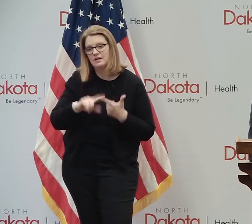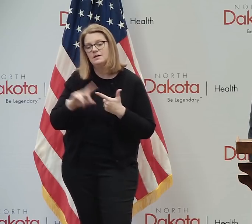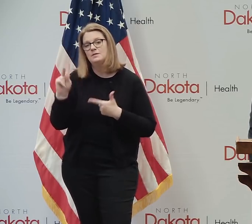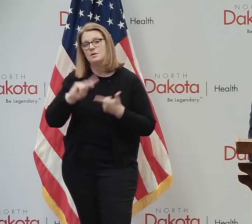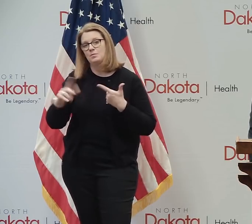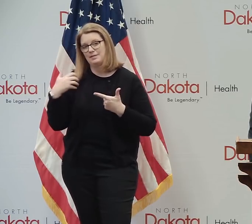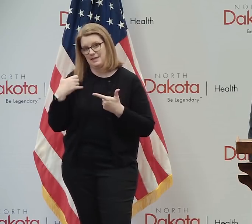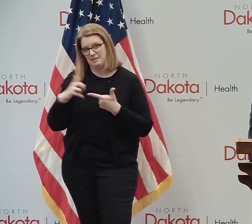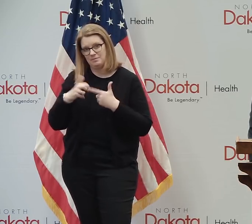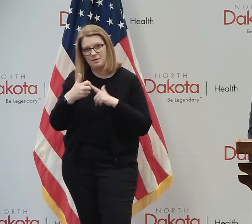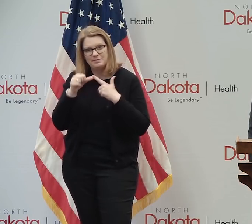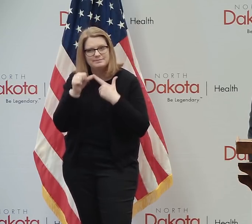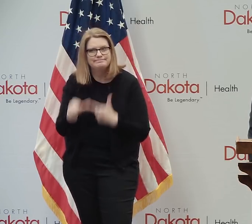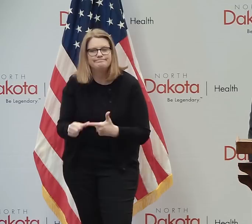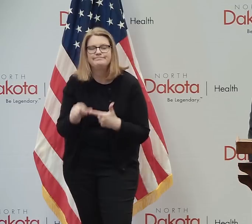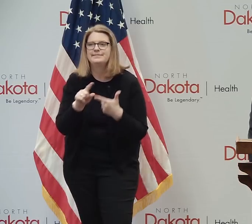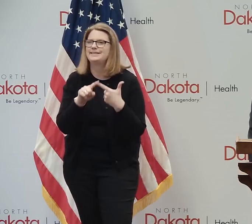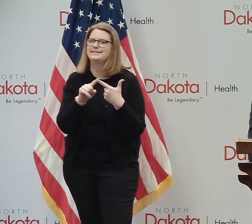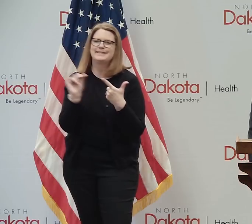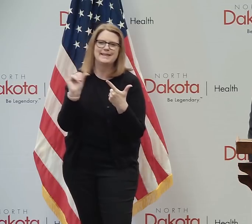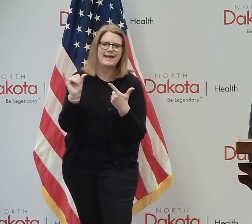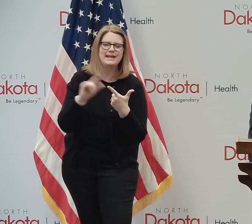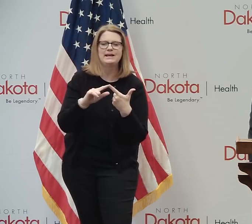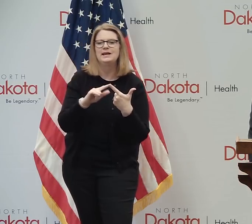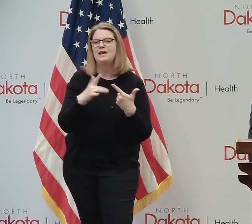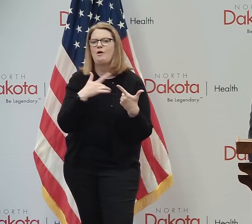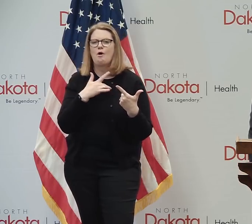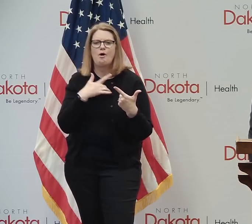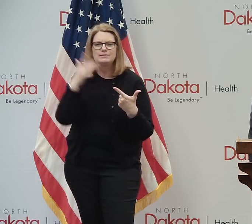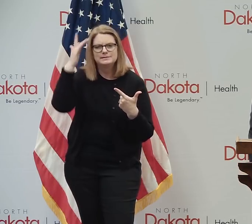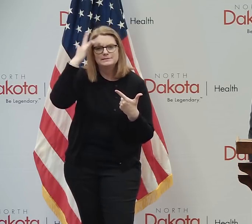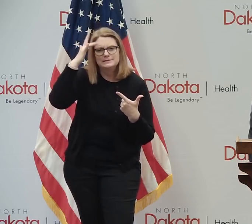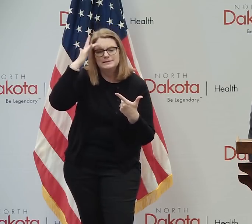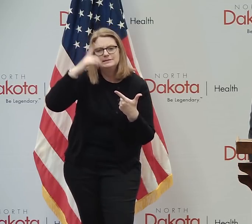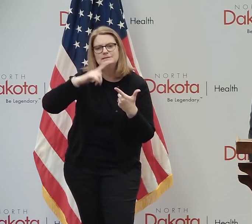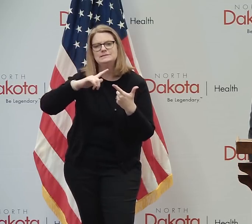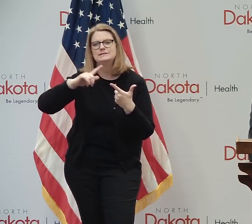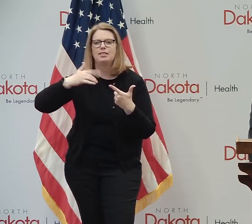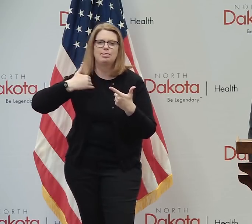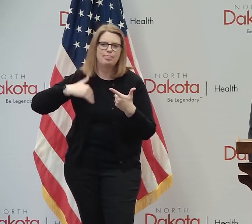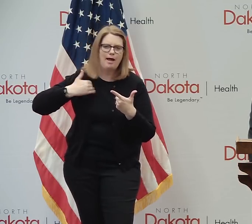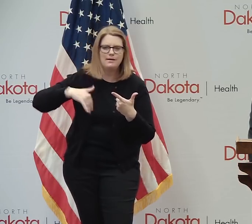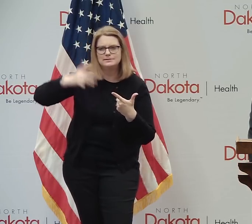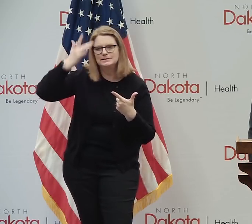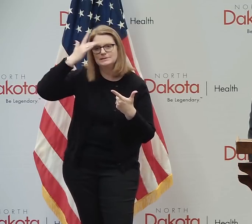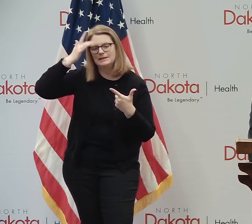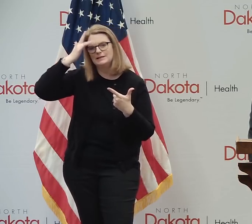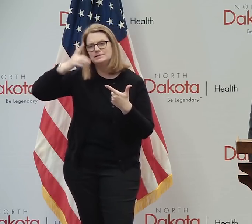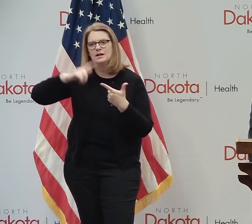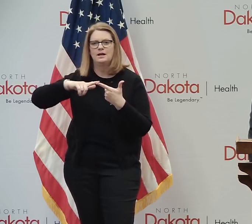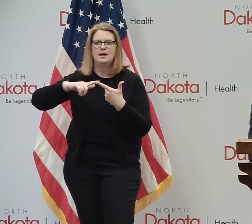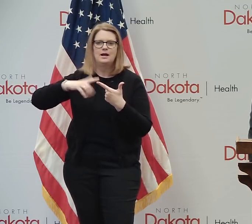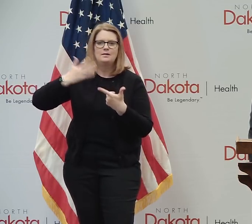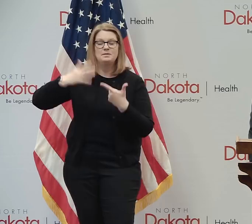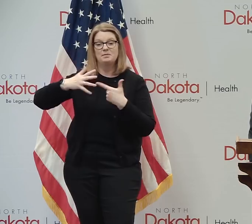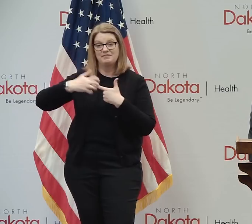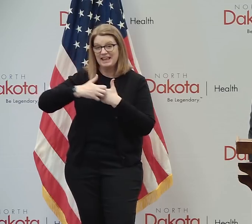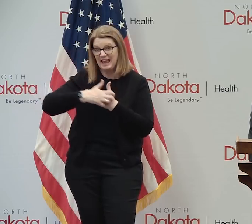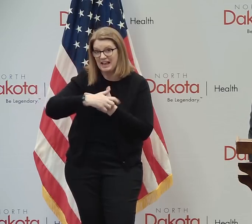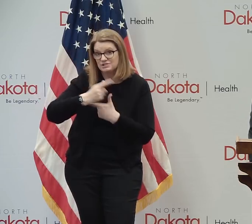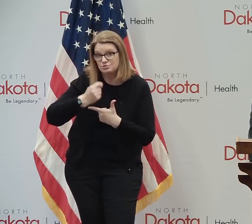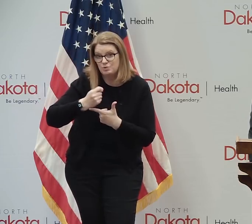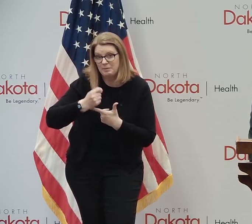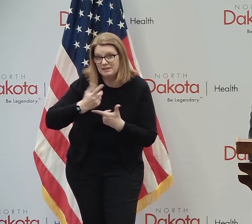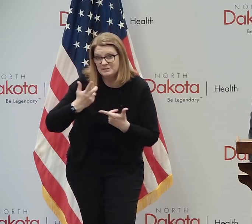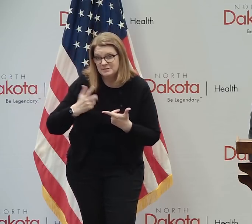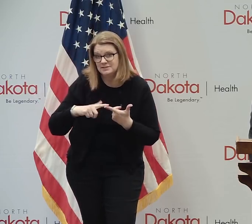health conditions, whether it's coronary heart disease, whether it's lung diseases, whether it's people that might be going through cancer treatments and